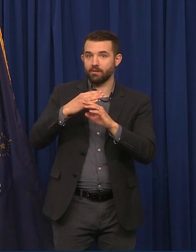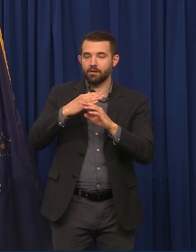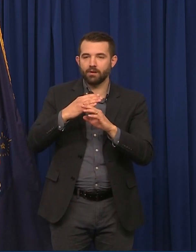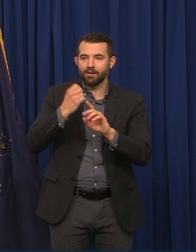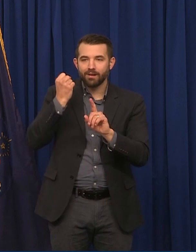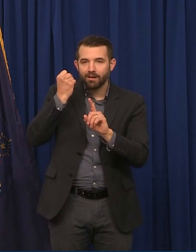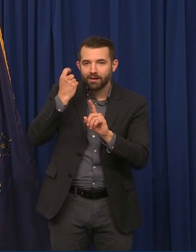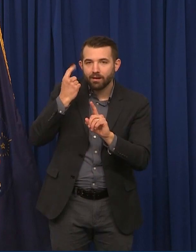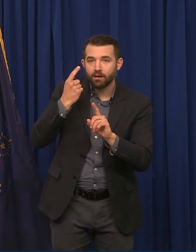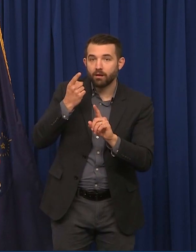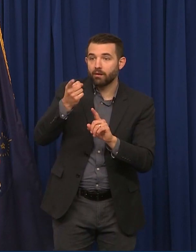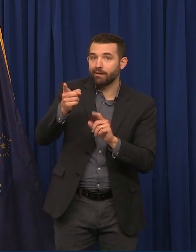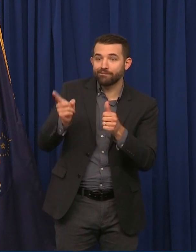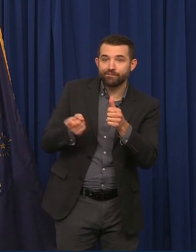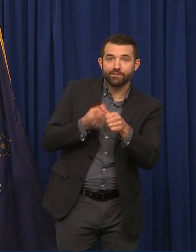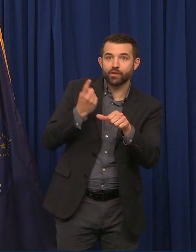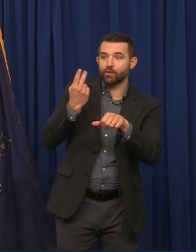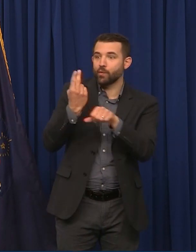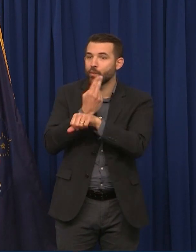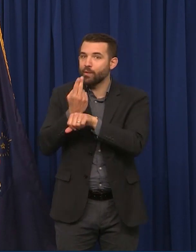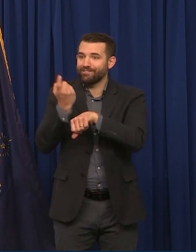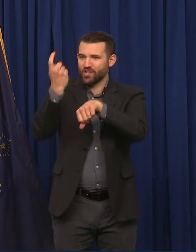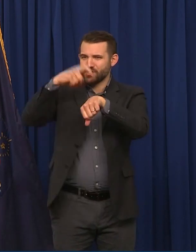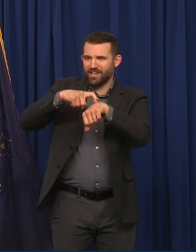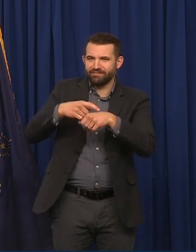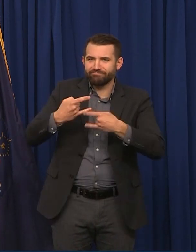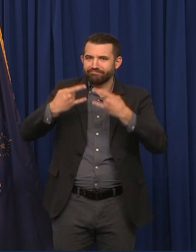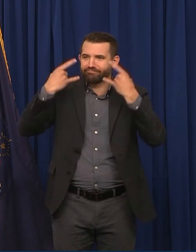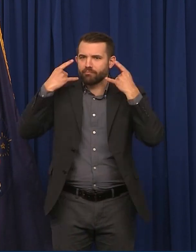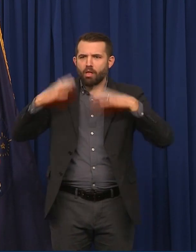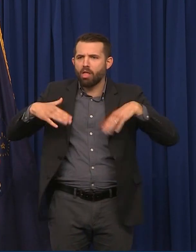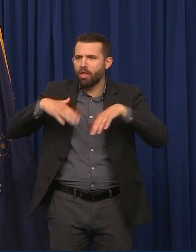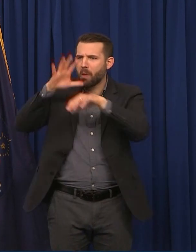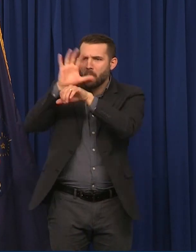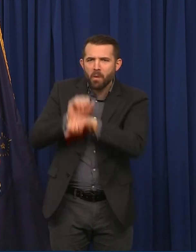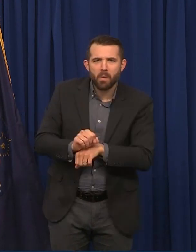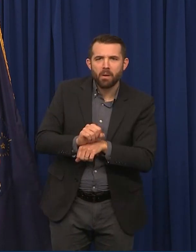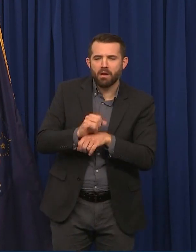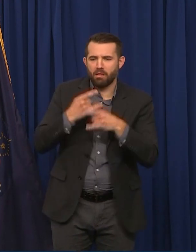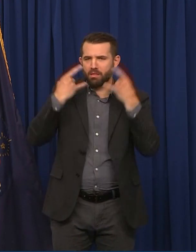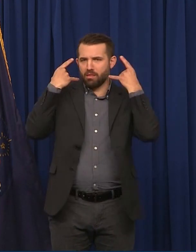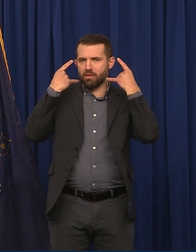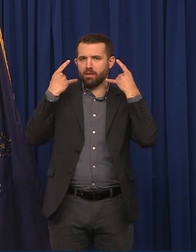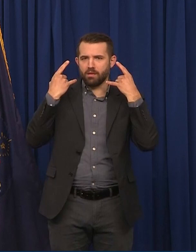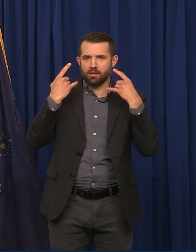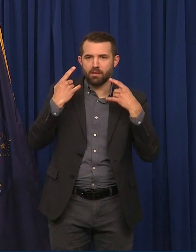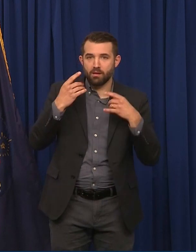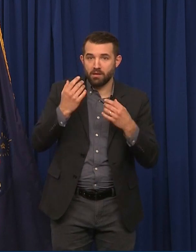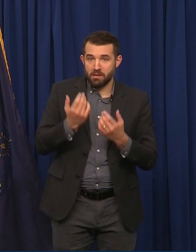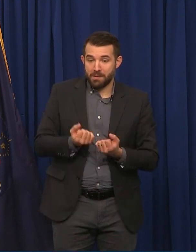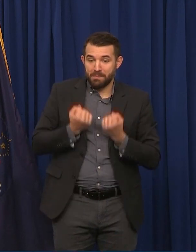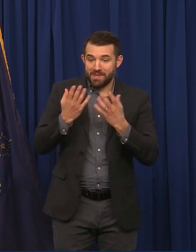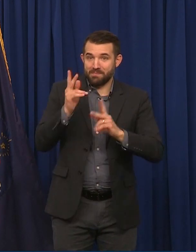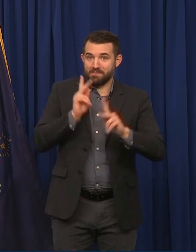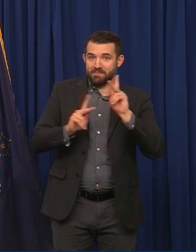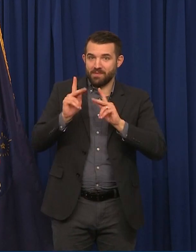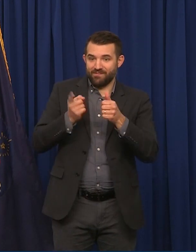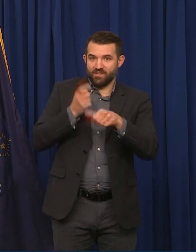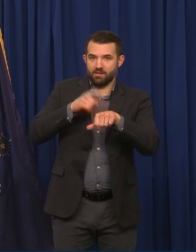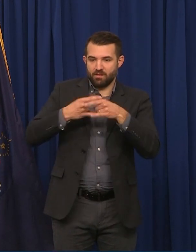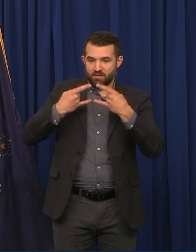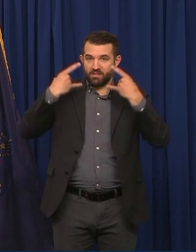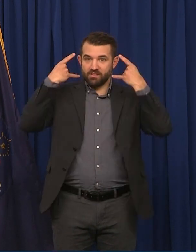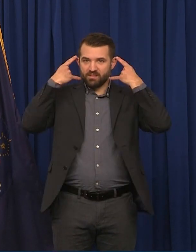long periods of time as a healthcare worker or a surgeon, for a lot of folks, putting something on